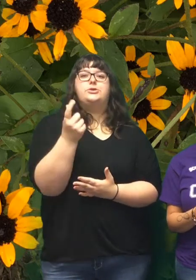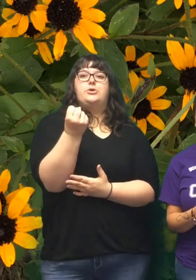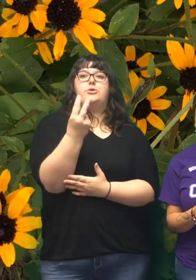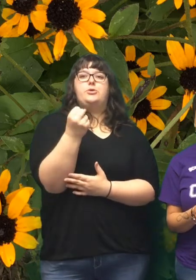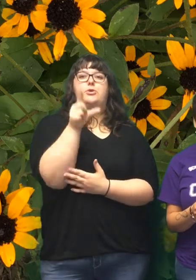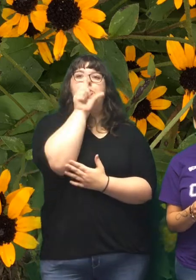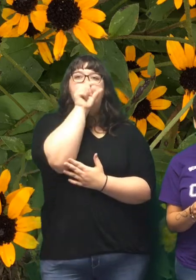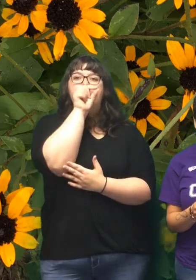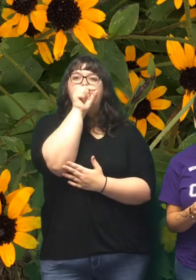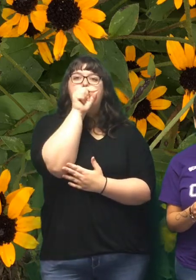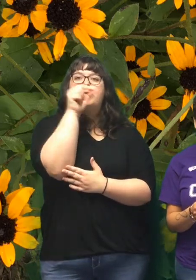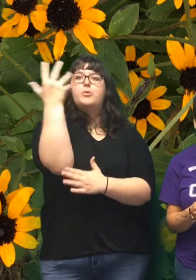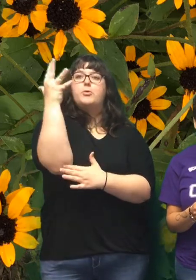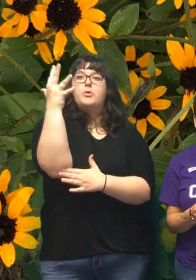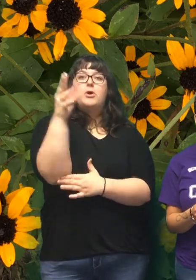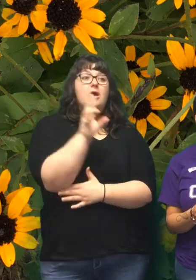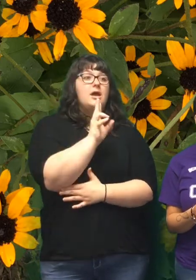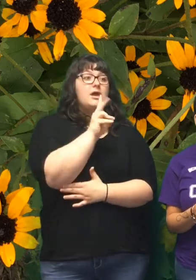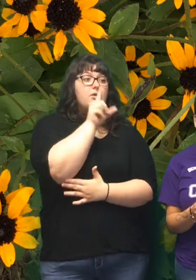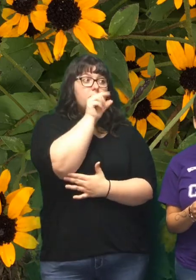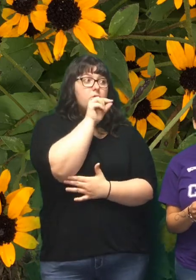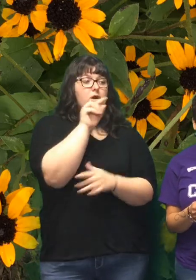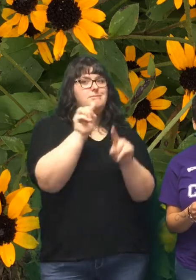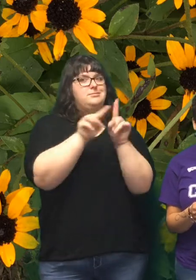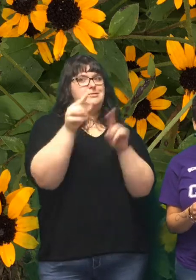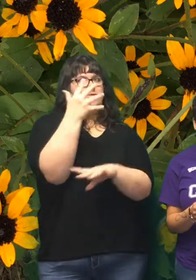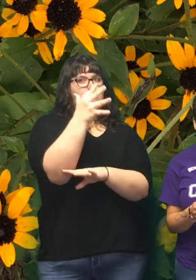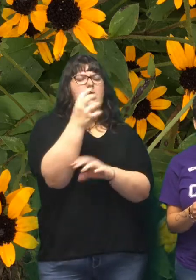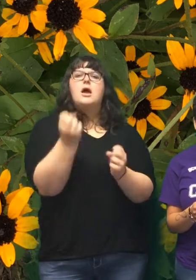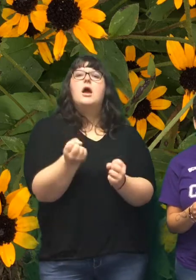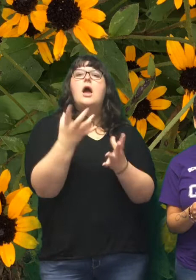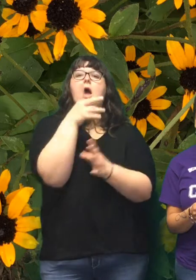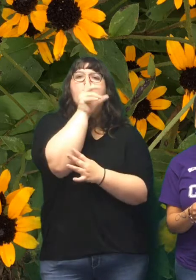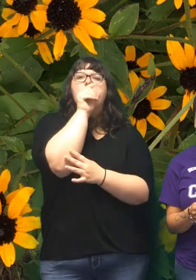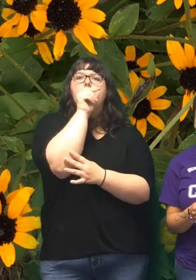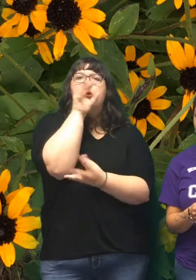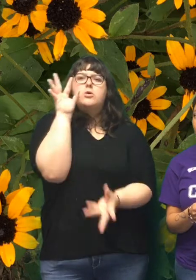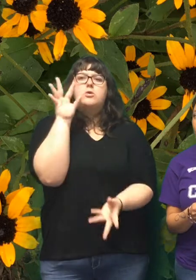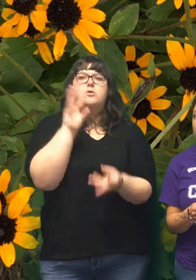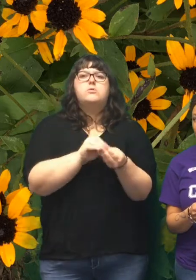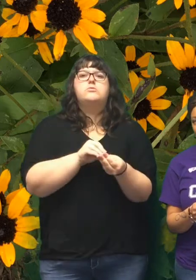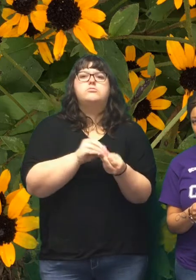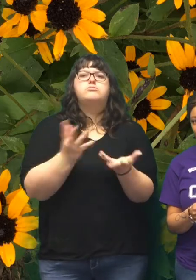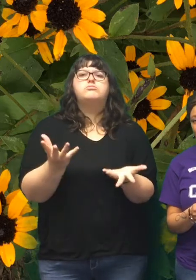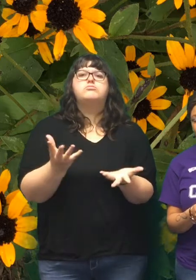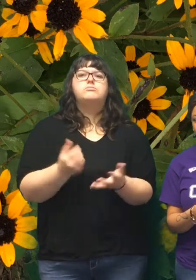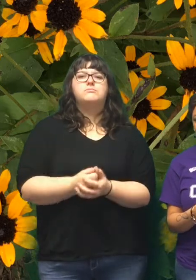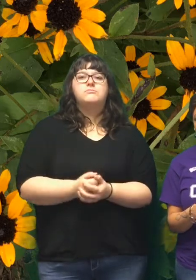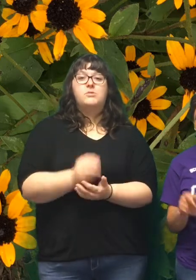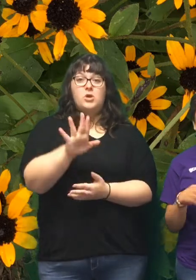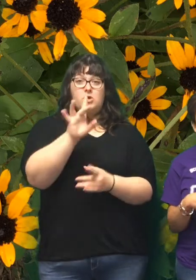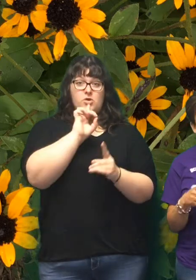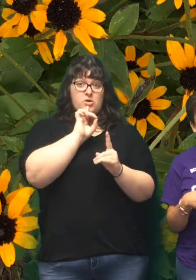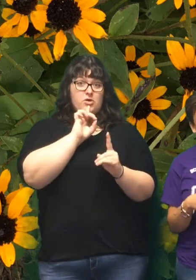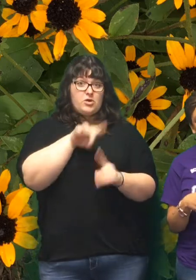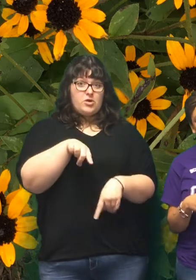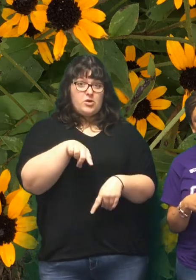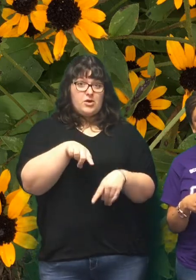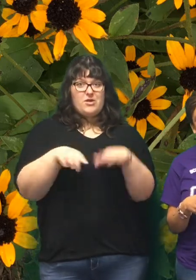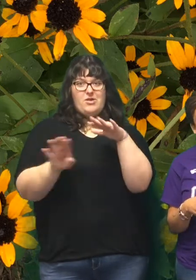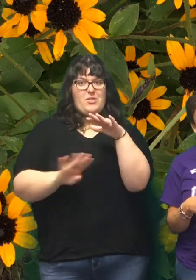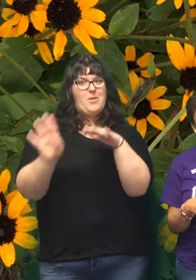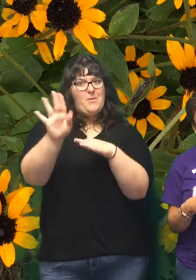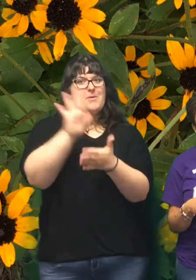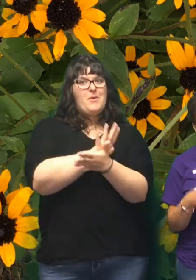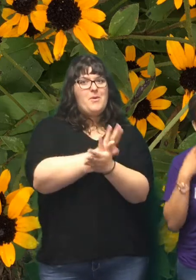on a tree and 7 robins on another tree. How many robins did she see all together? Your answer choices are at the bottom of your